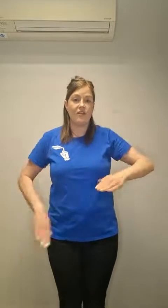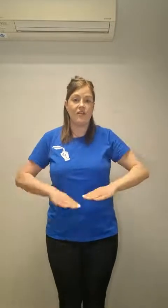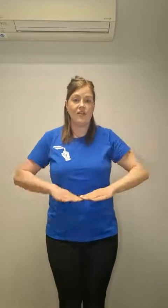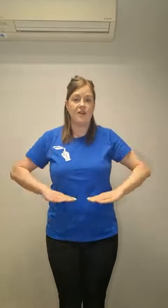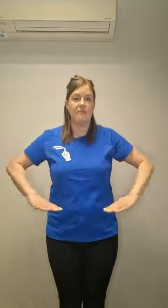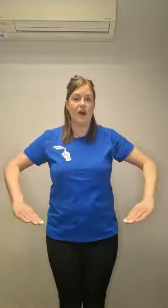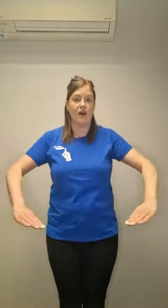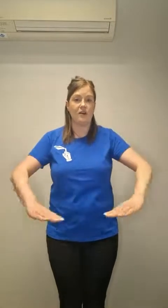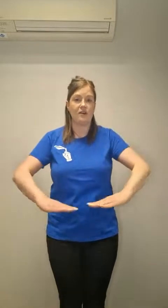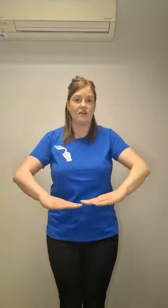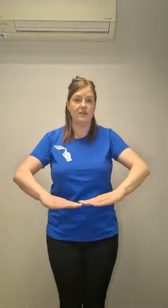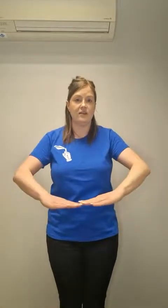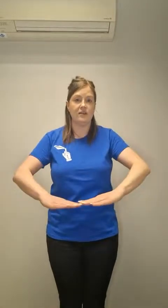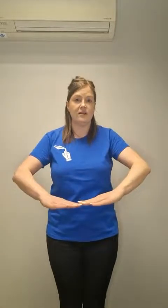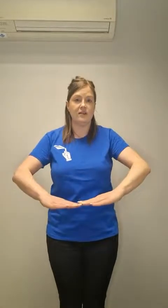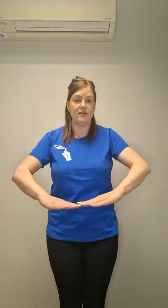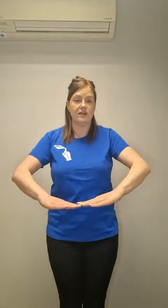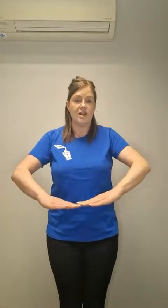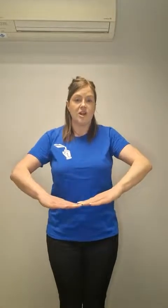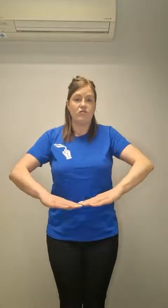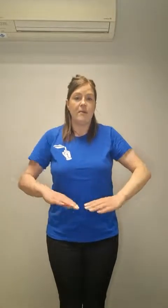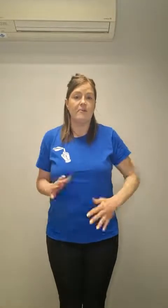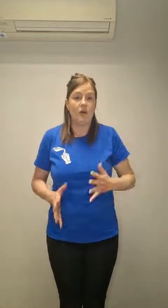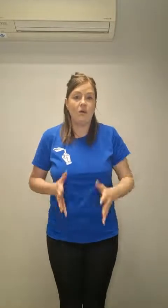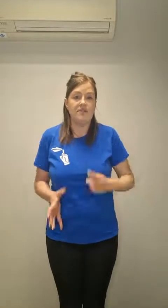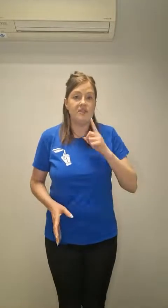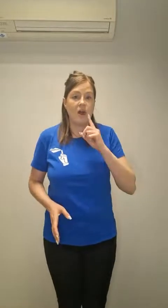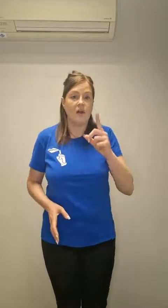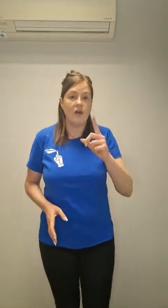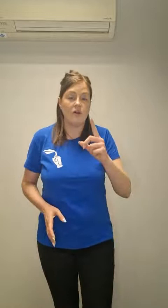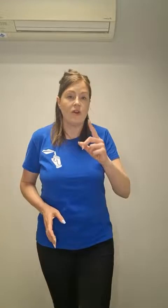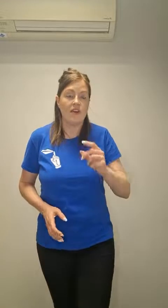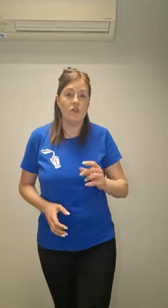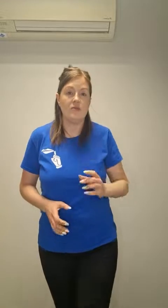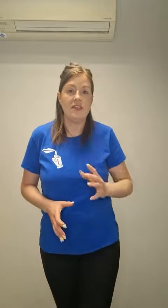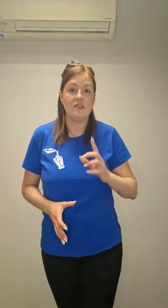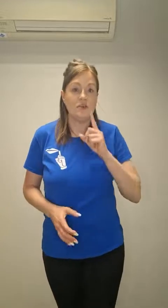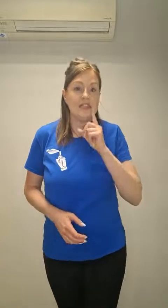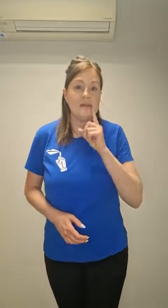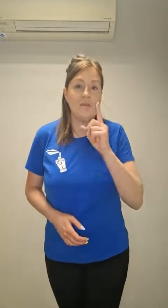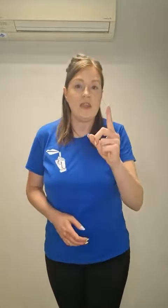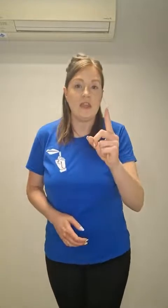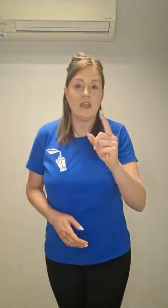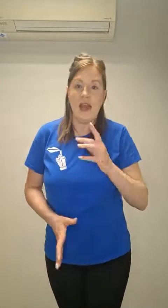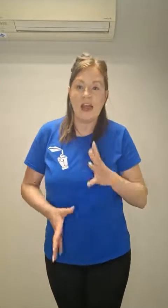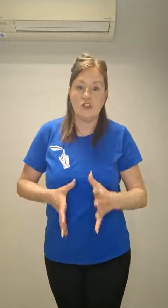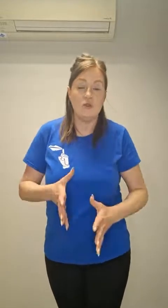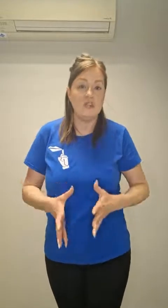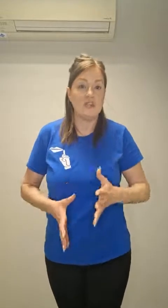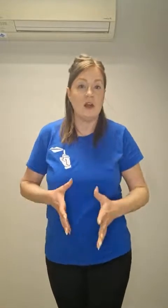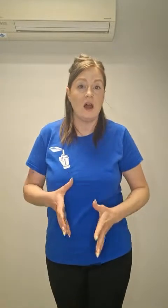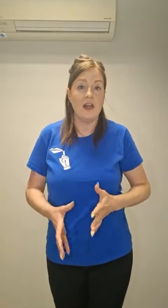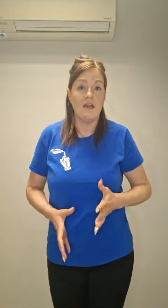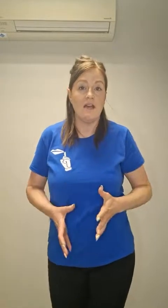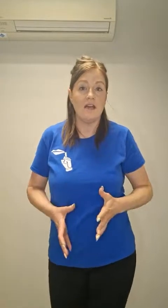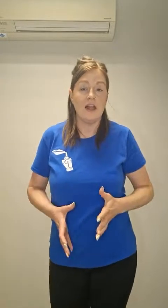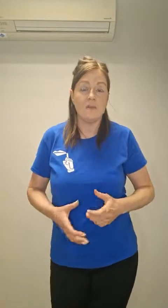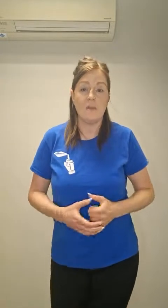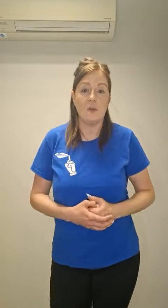theme park. Remember with Signalong that you need to speak as you sign. It's been